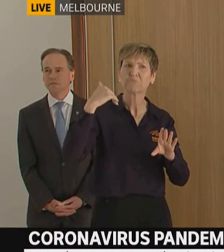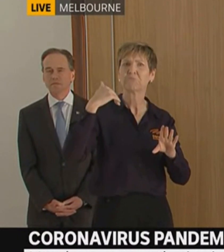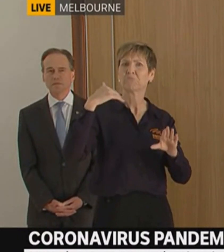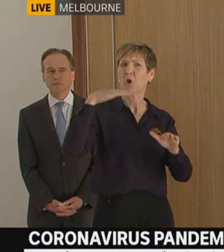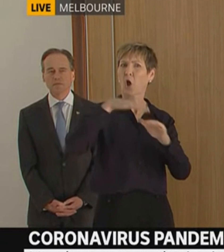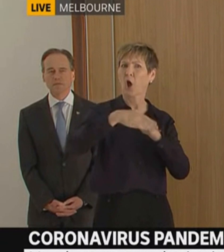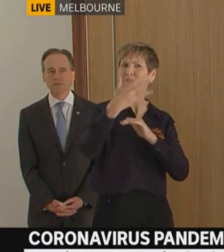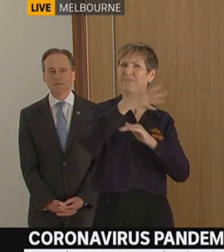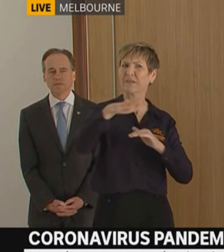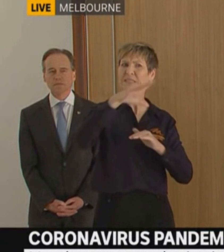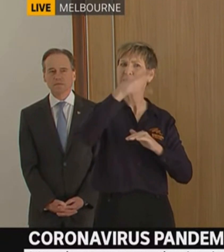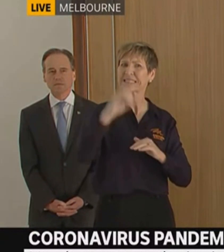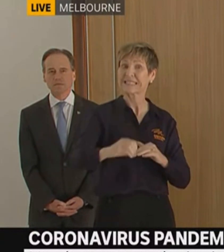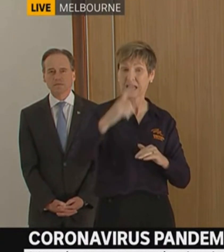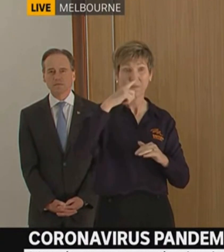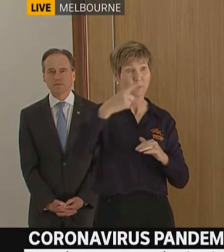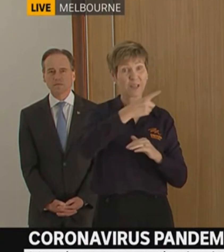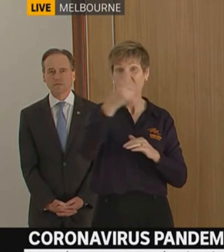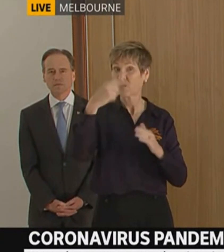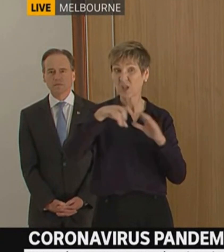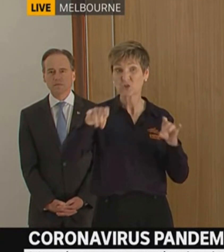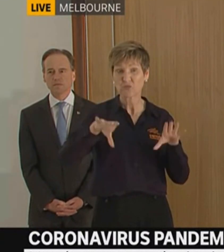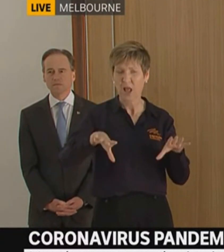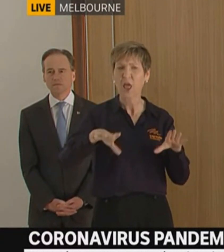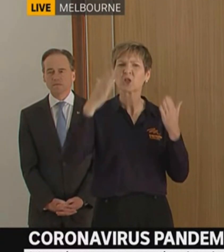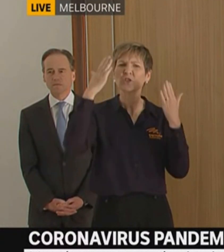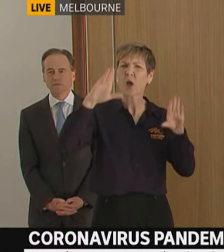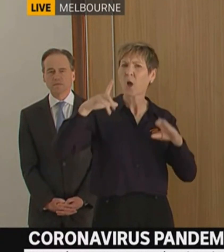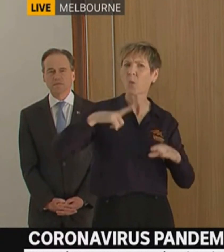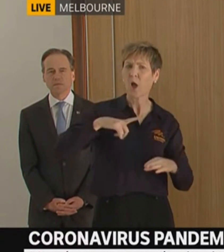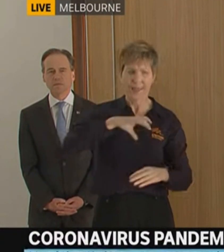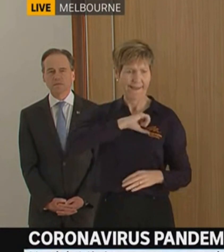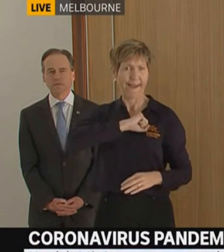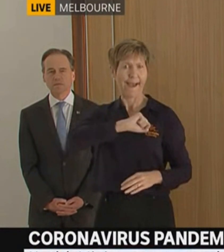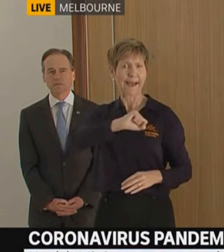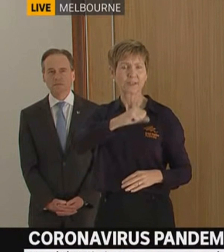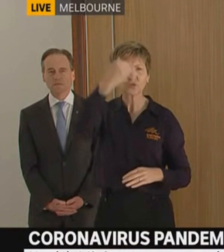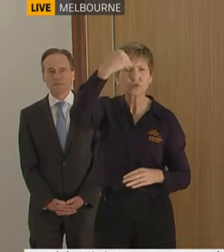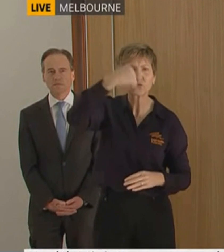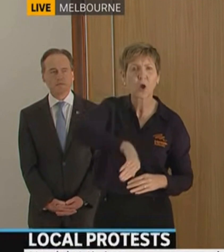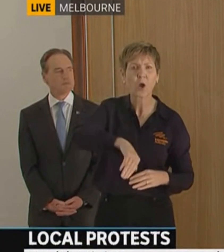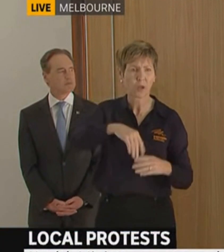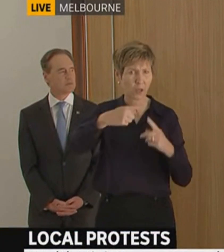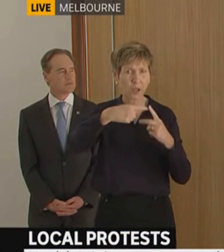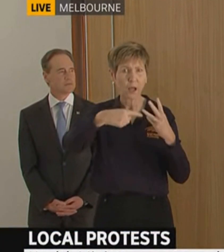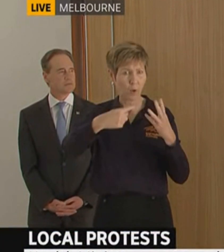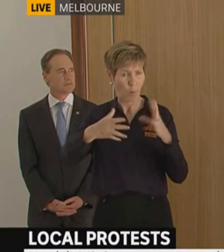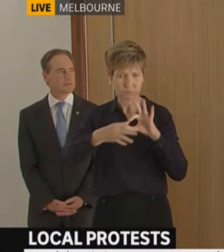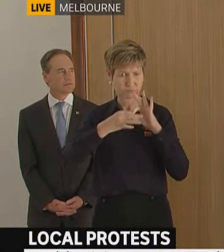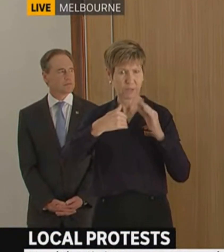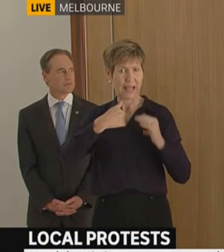population unfortunately died of cardiovascular disease. Now, whilst there have been tremendous and remarkable steps